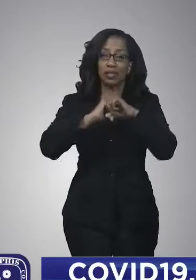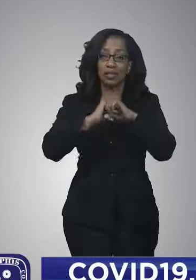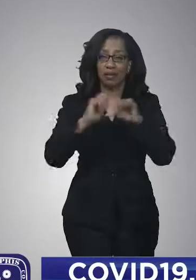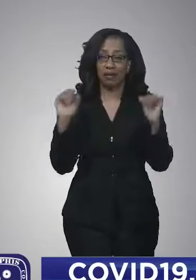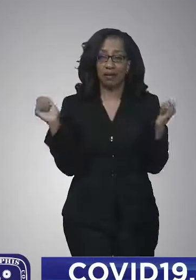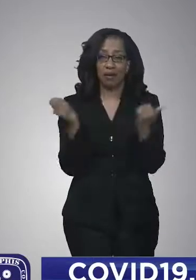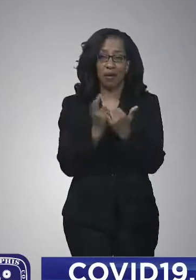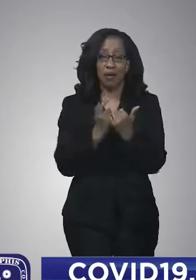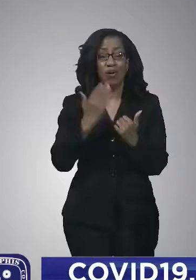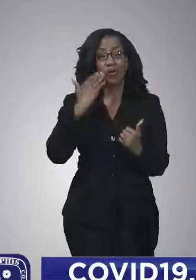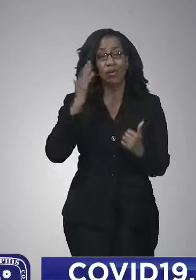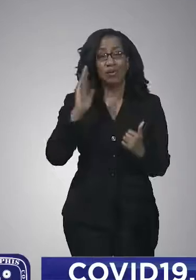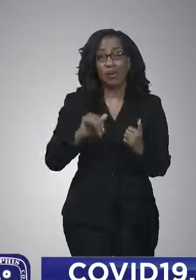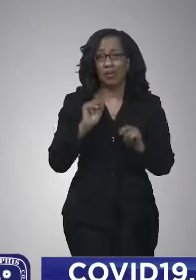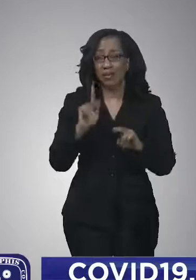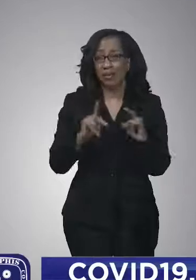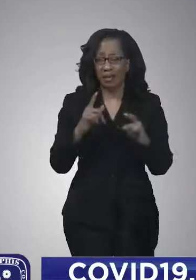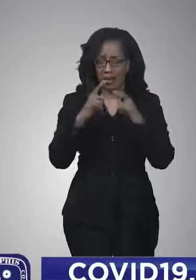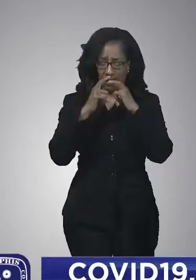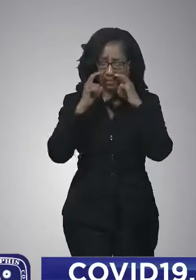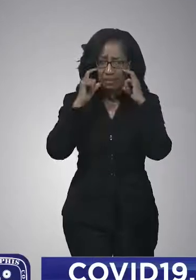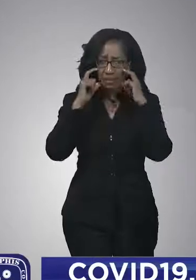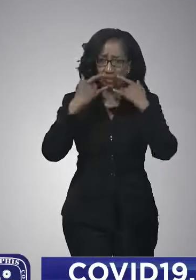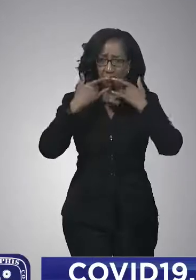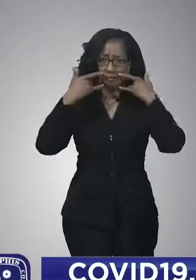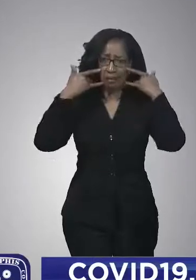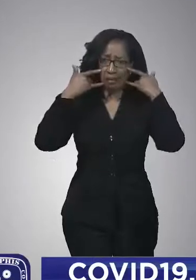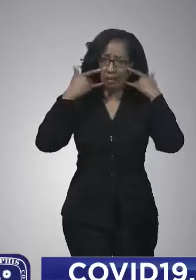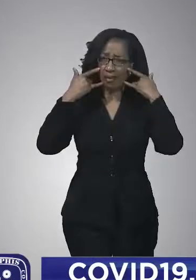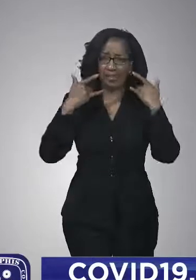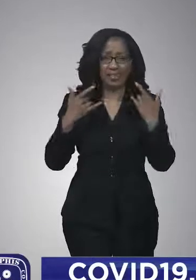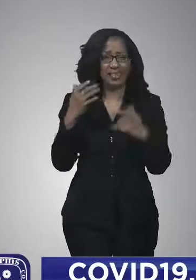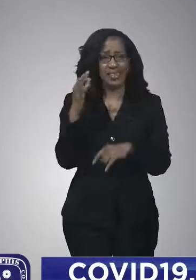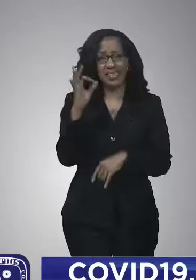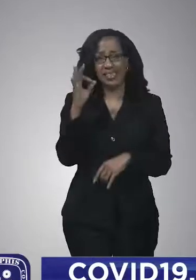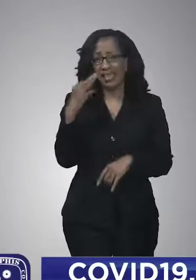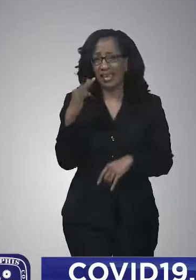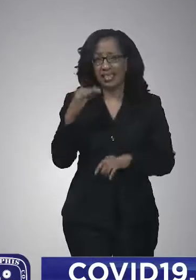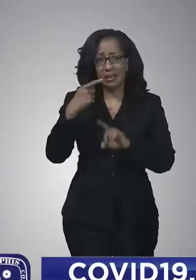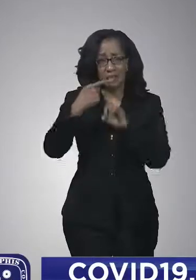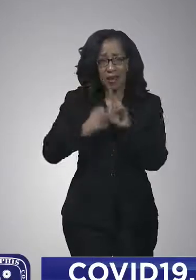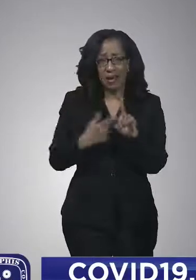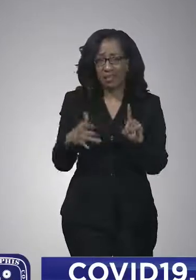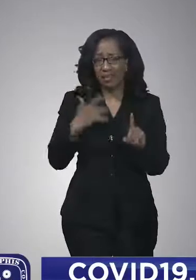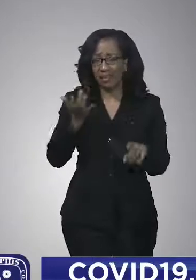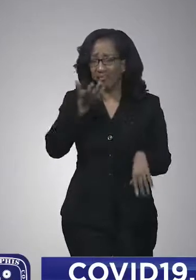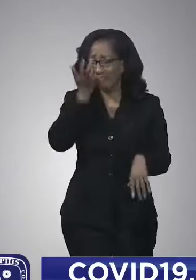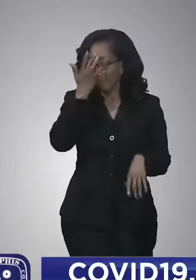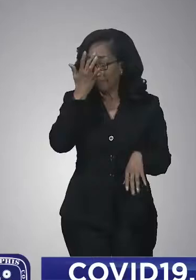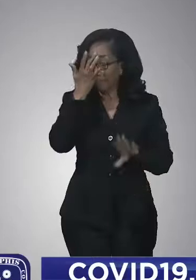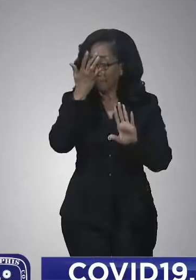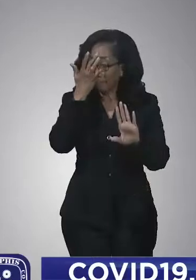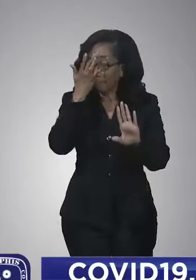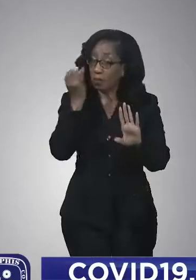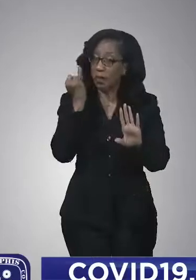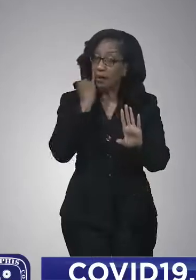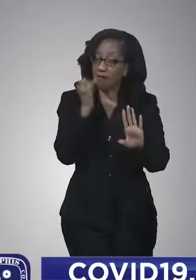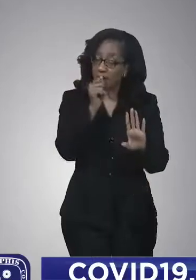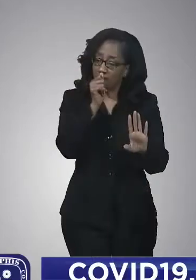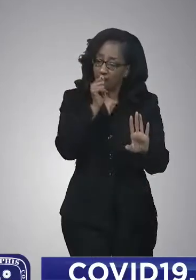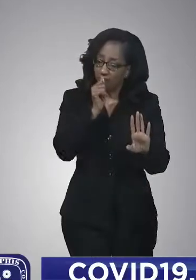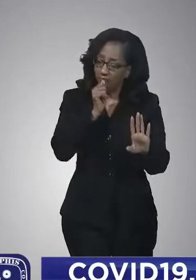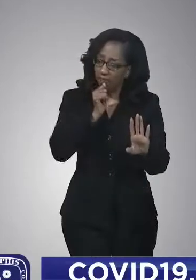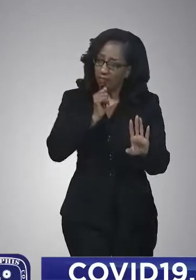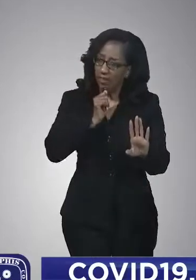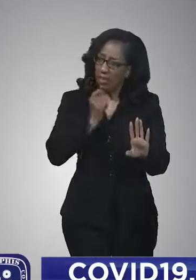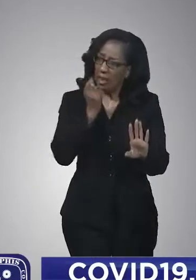that people are getting tired of this 19-month marathon, but if we can keep our mitigation efforts in place for just a